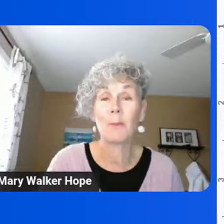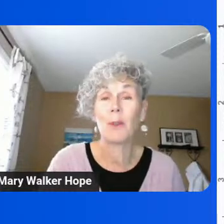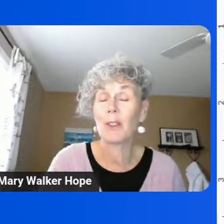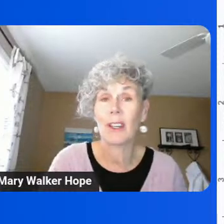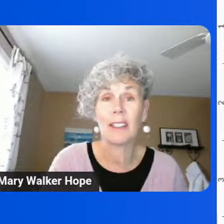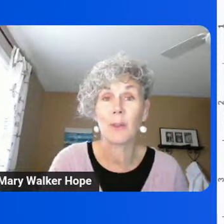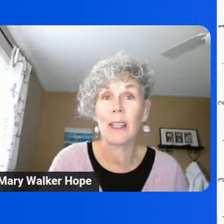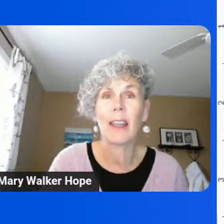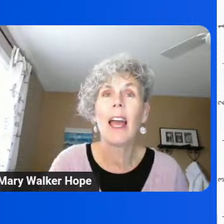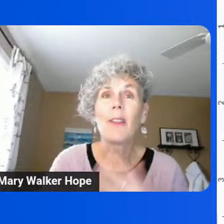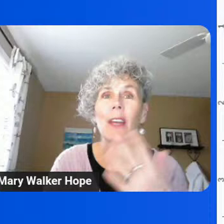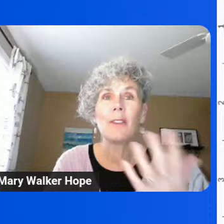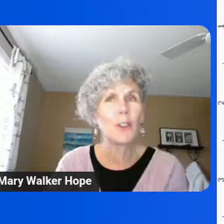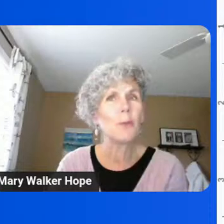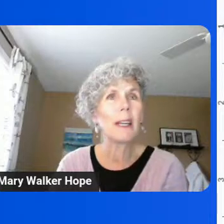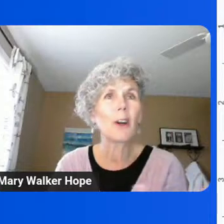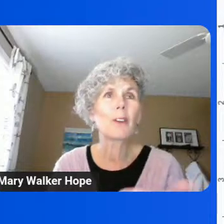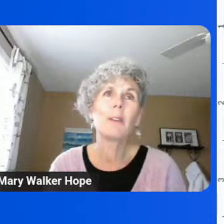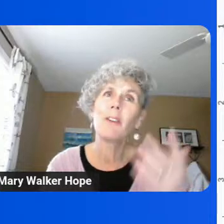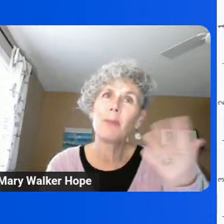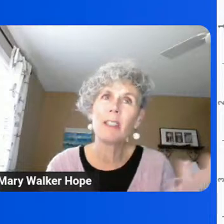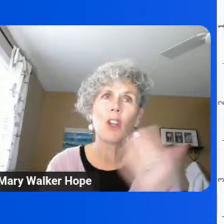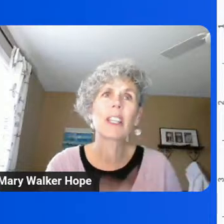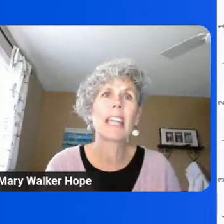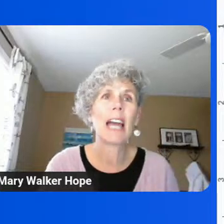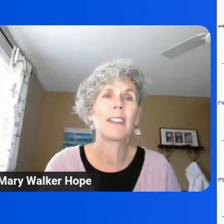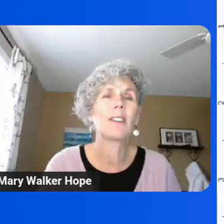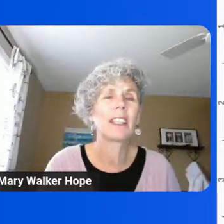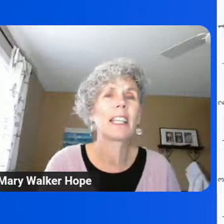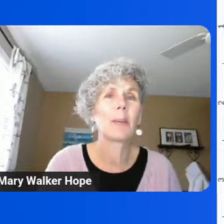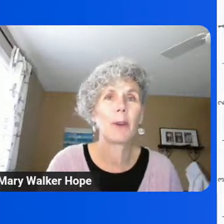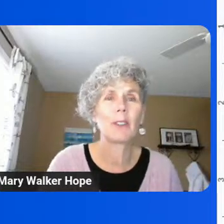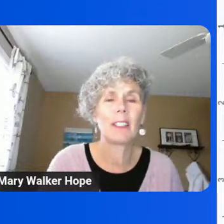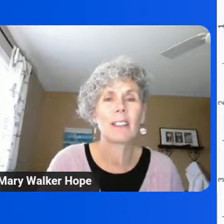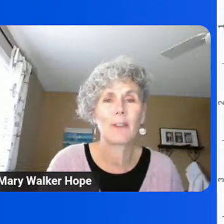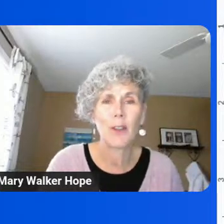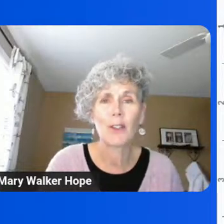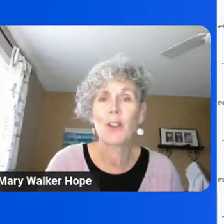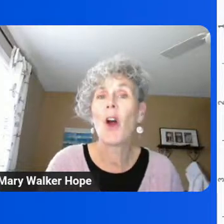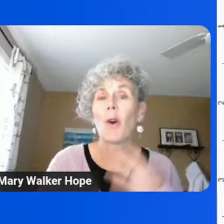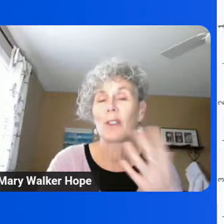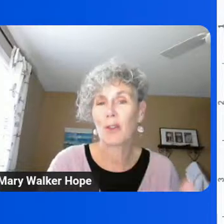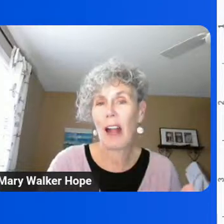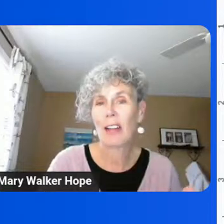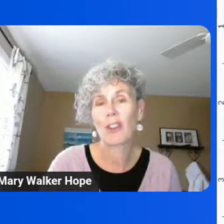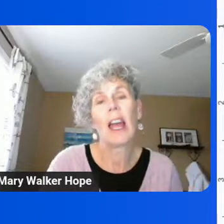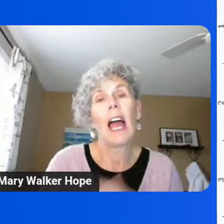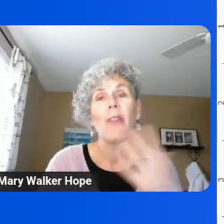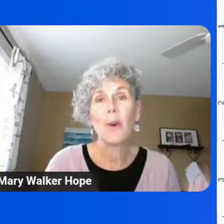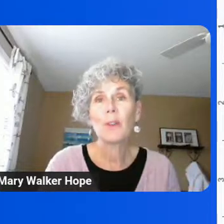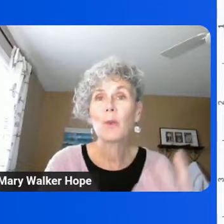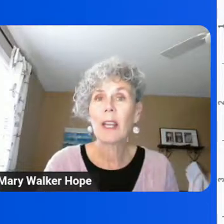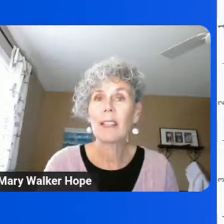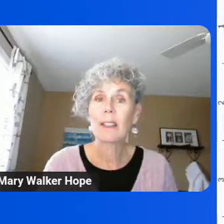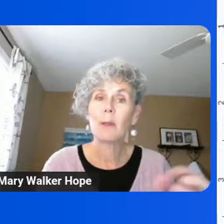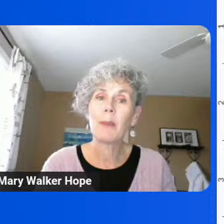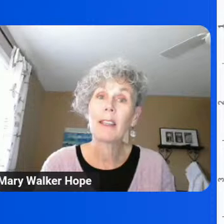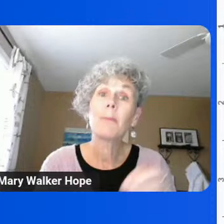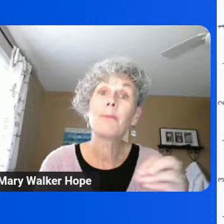computer science week, then you might already have been looking at and thinking about CS First or Scratch. And those are ways that we make